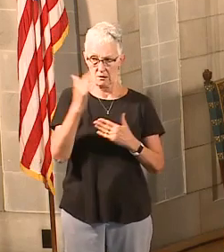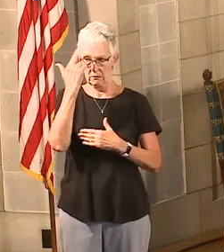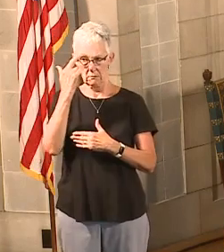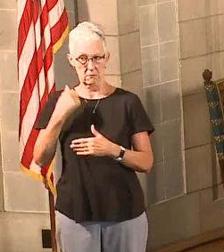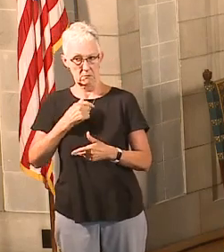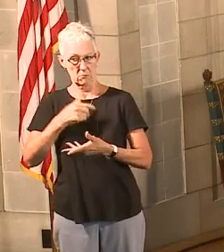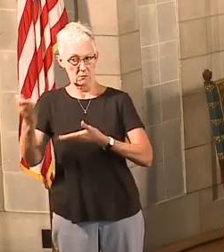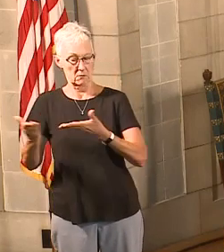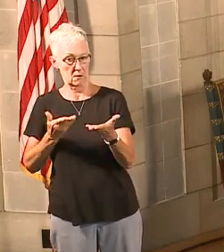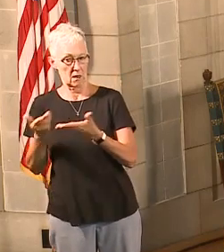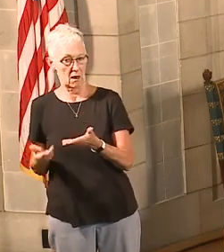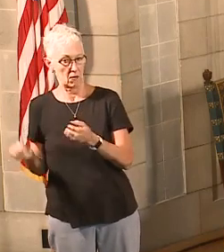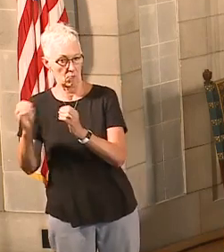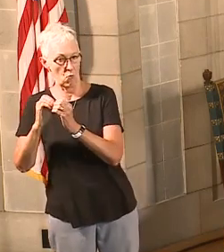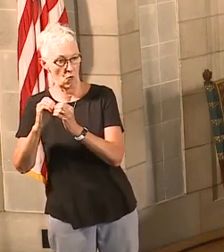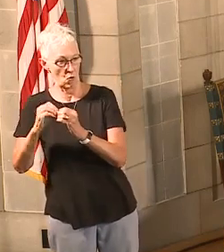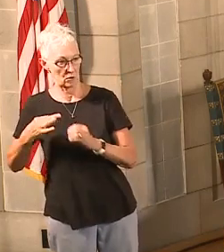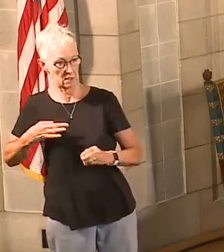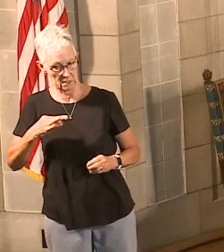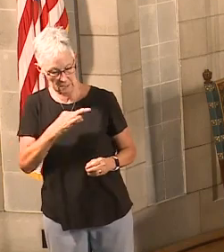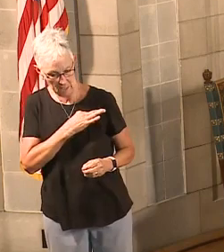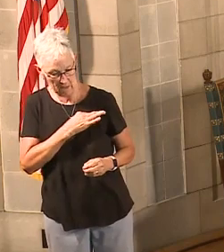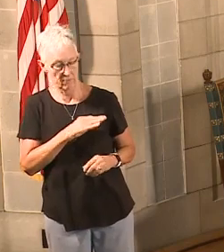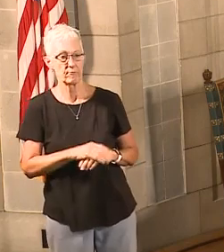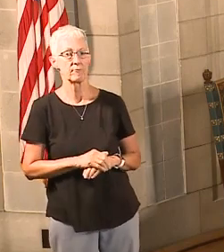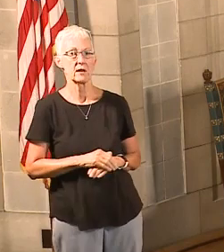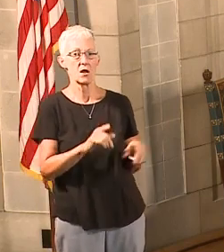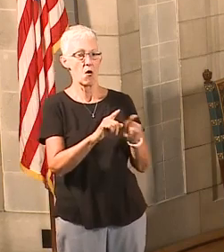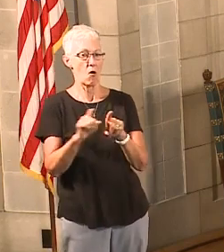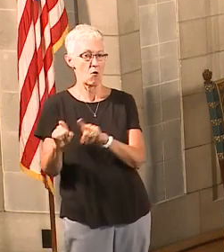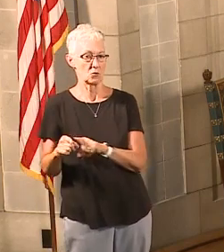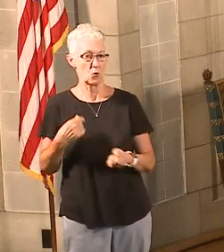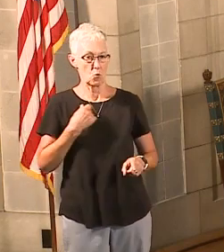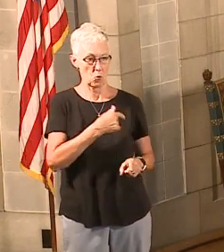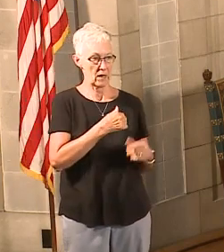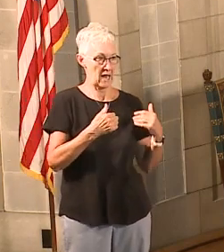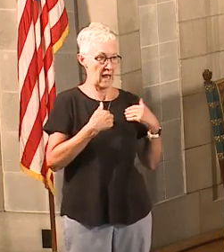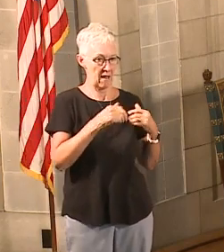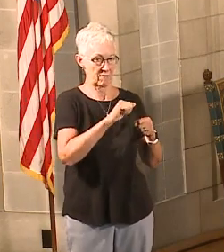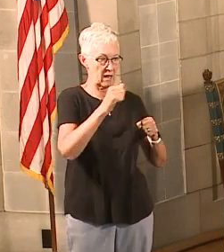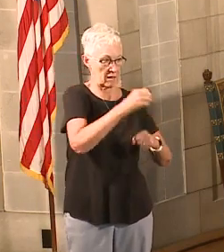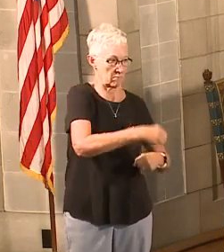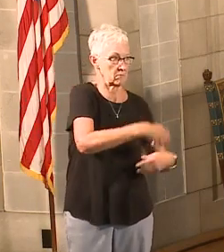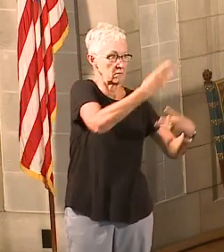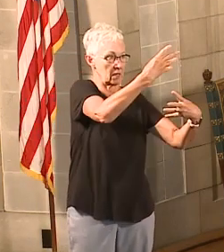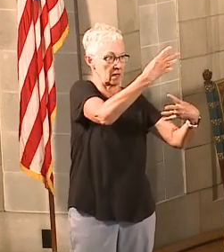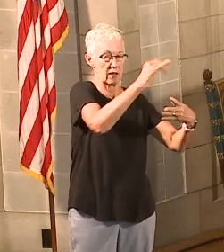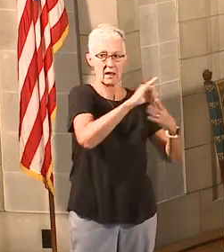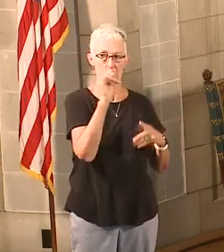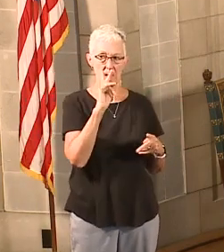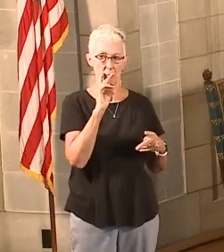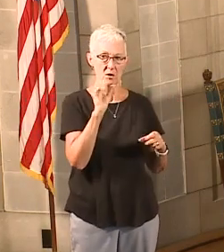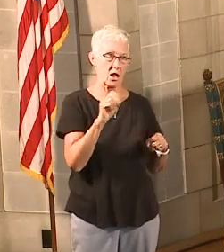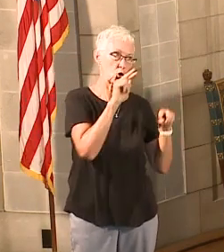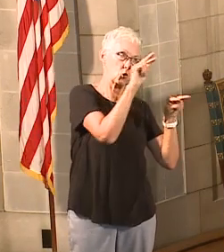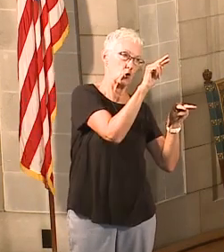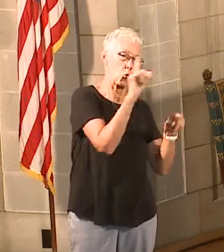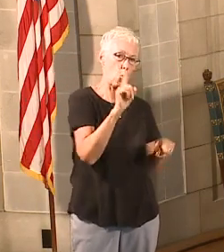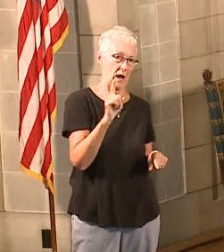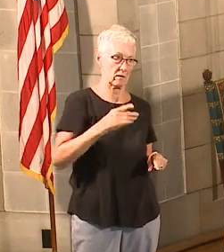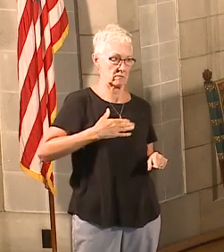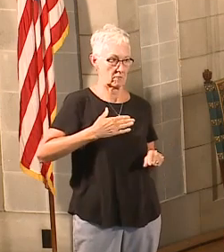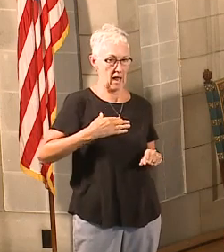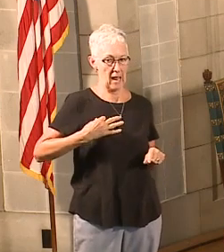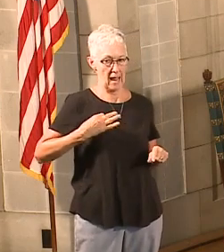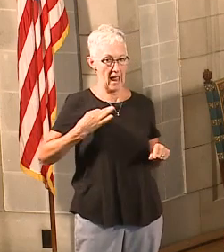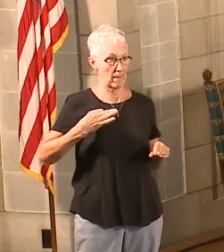in place a dashboard so we can make sure that the applications are processed correctly and timely. So that is going to be something